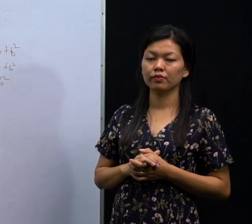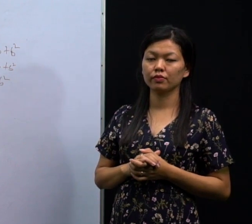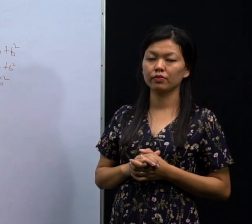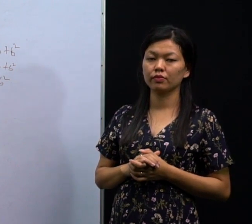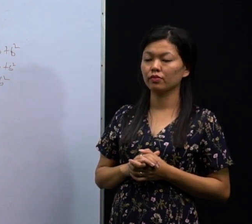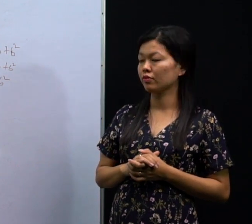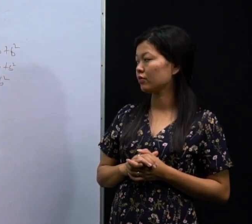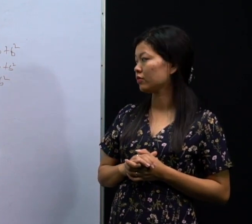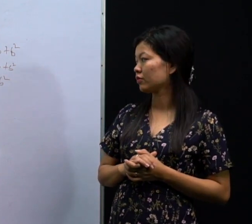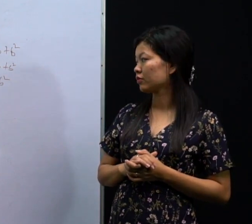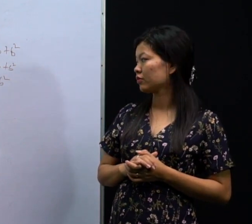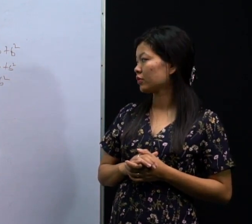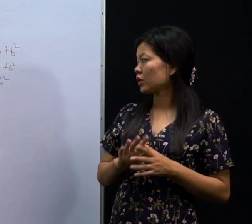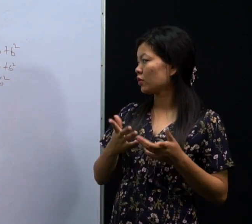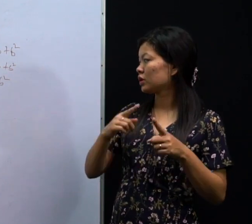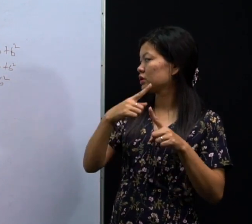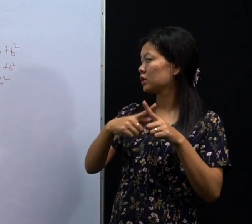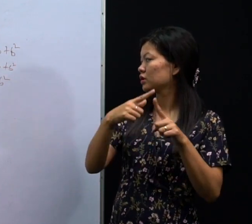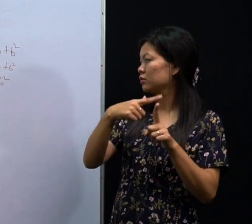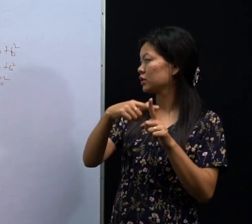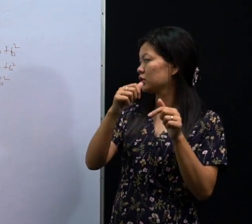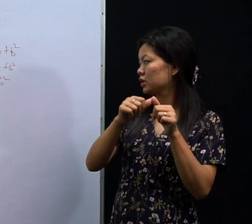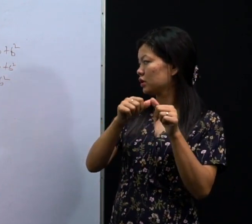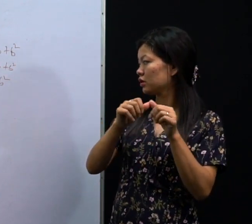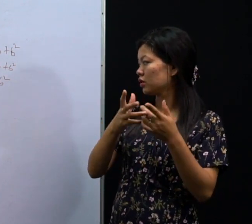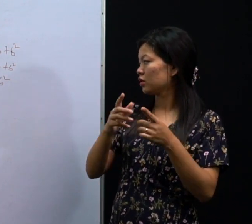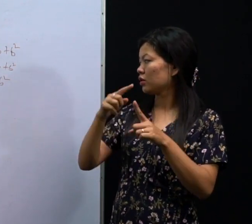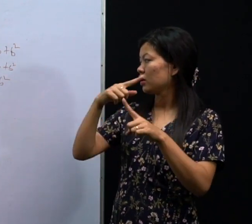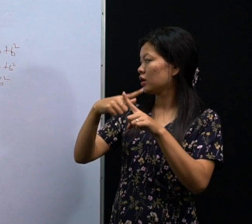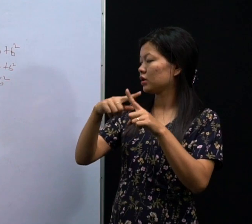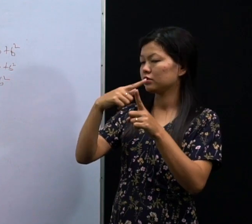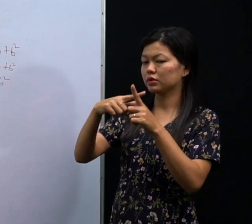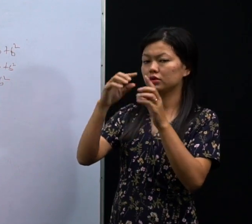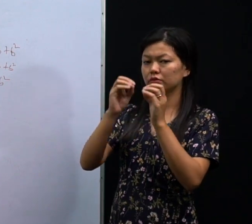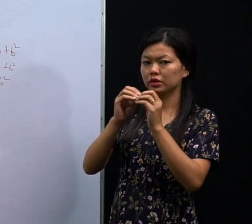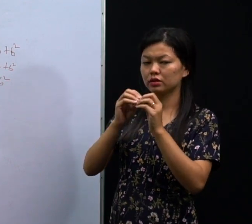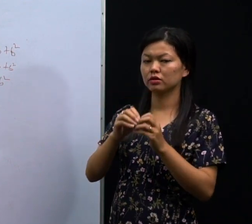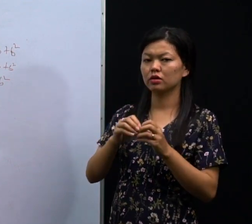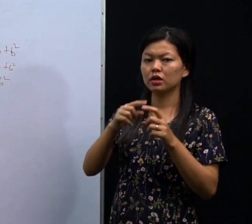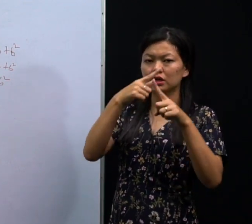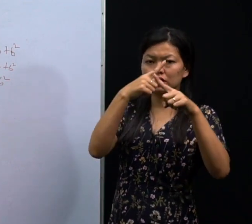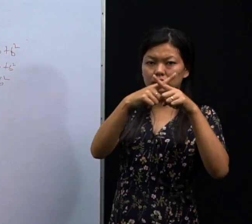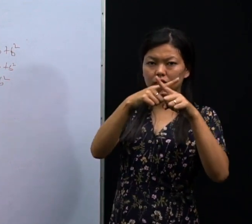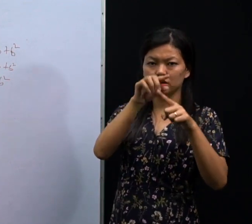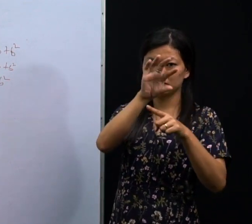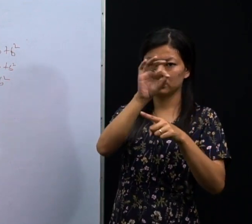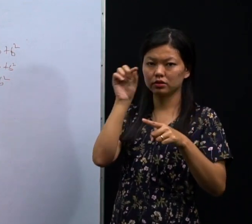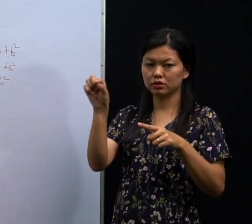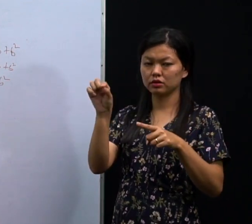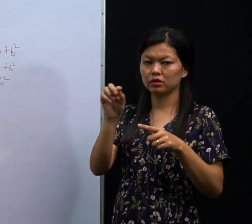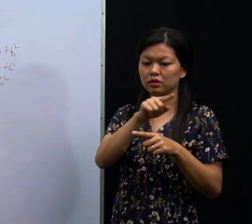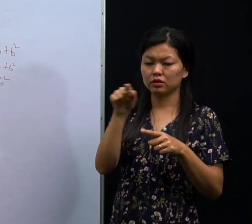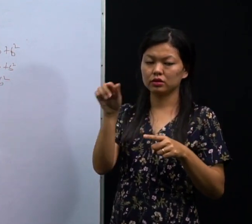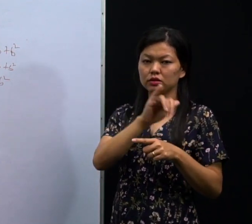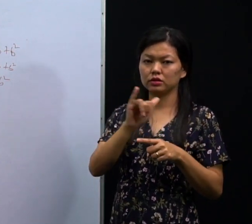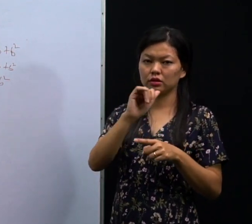What is x plus a, x plus b? Same number but second term is not same. The same multiplication you can do, x